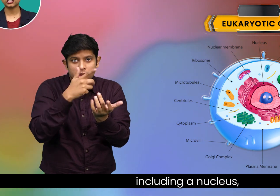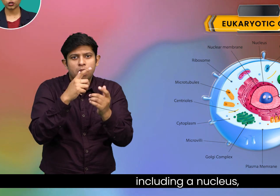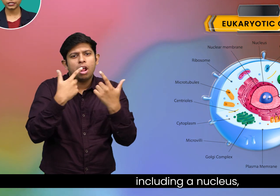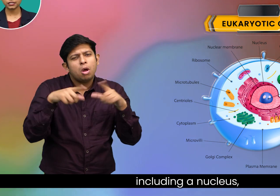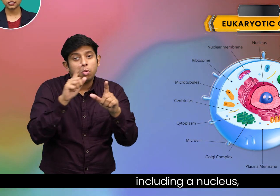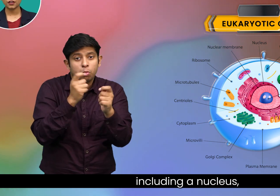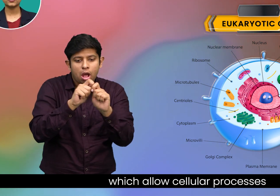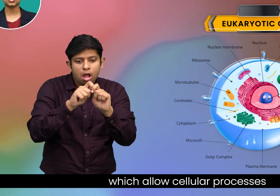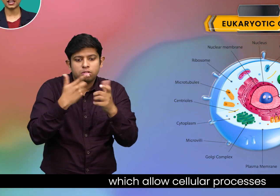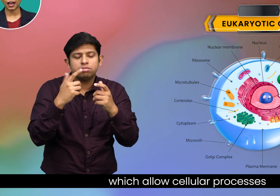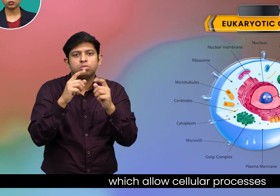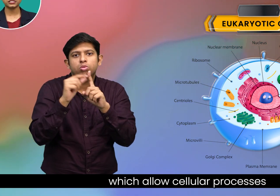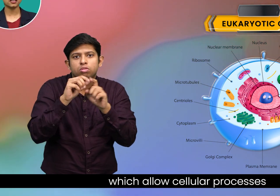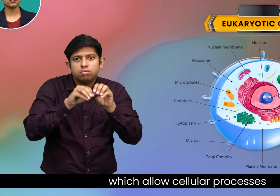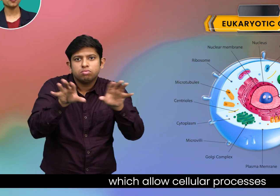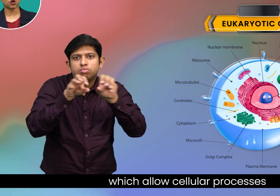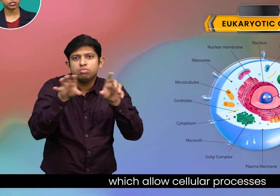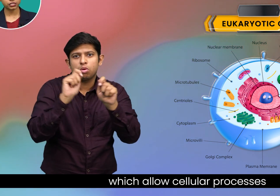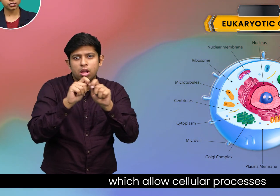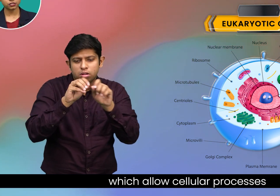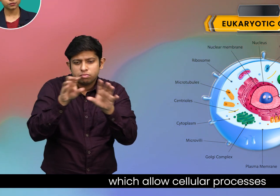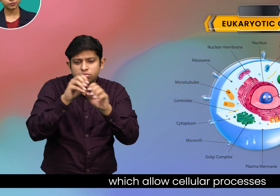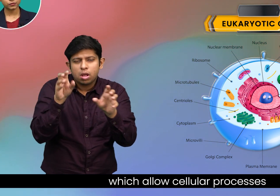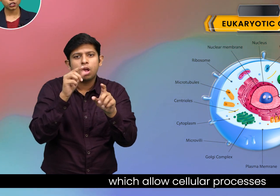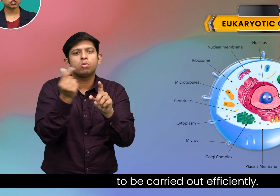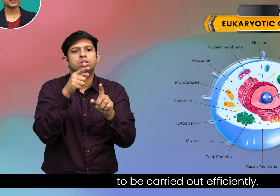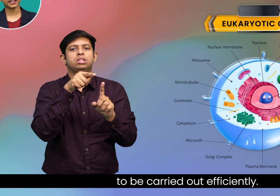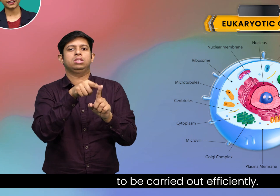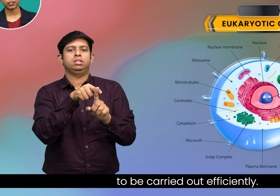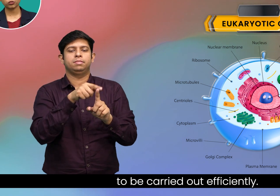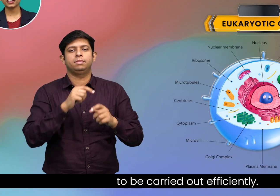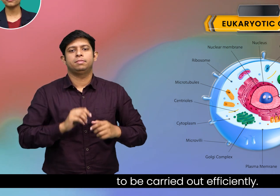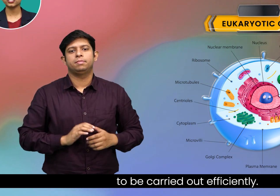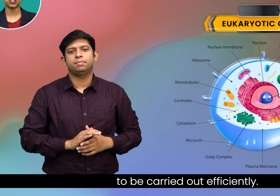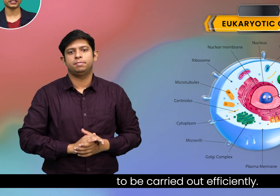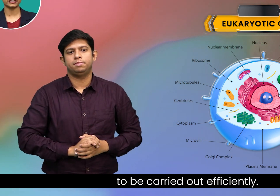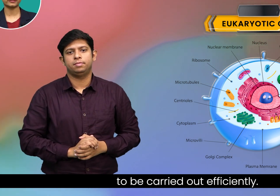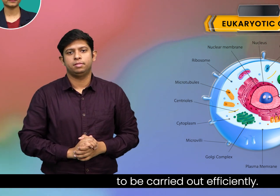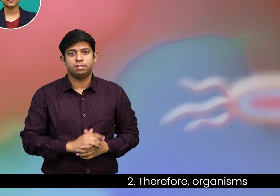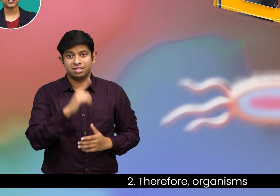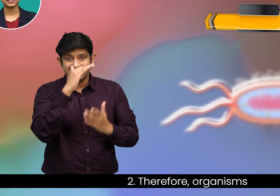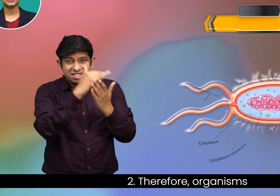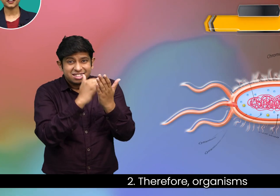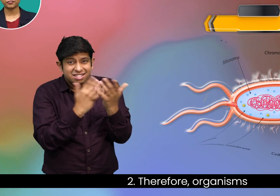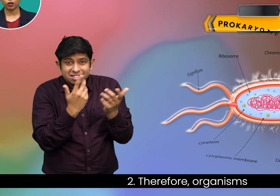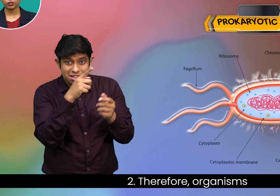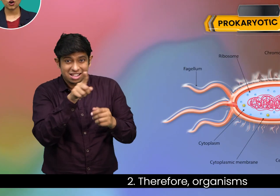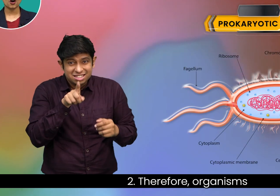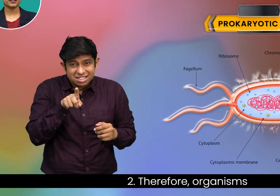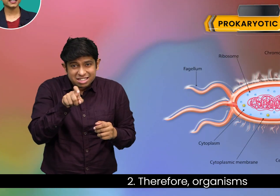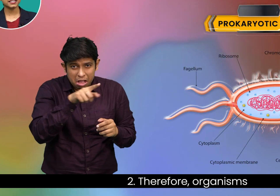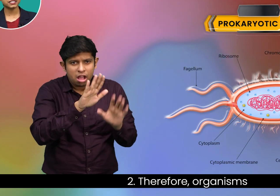including a nucleus which allows cellular processes to be carried out efficiently.